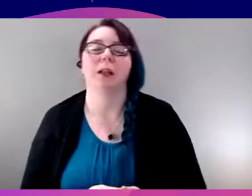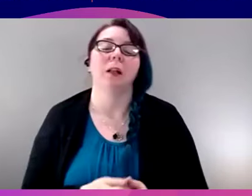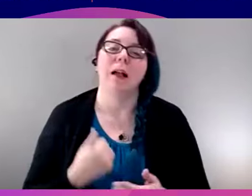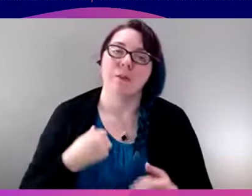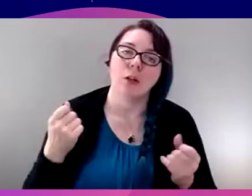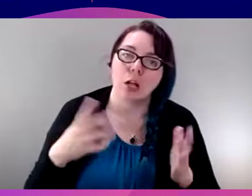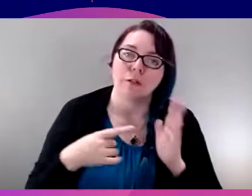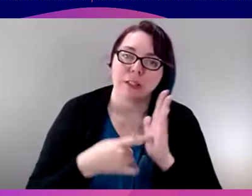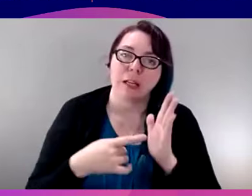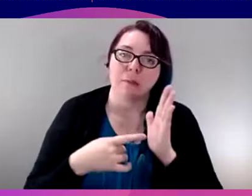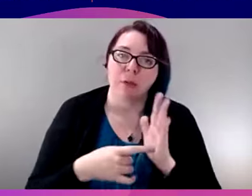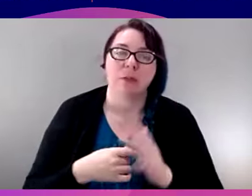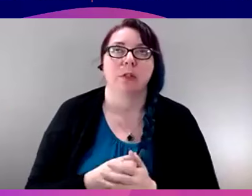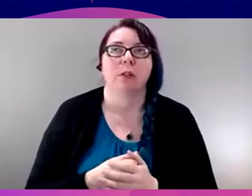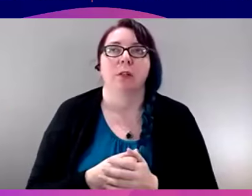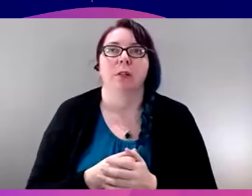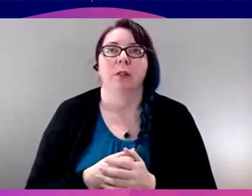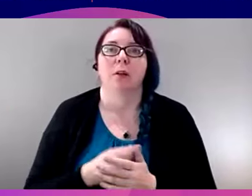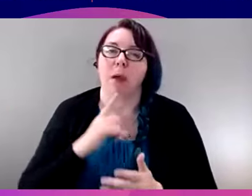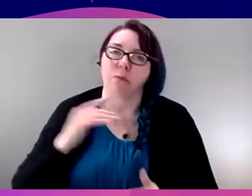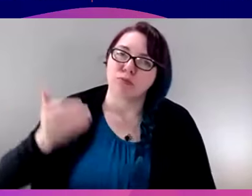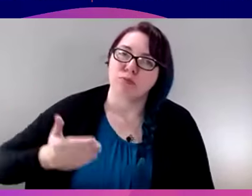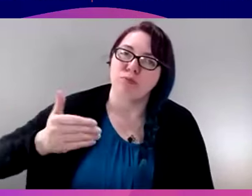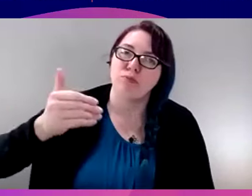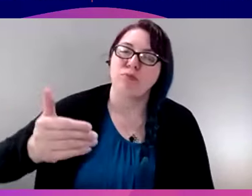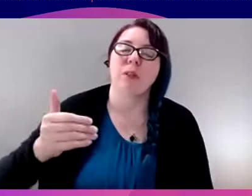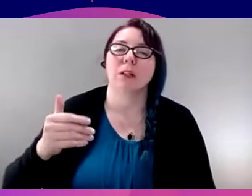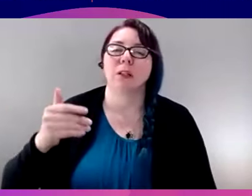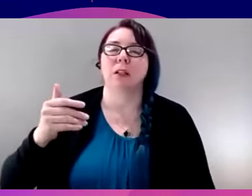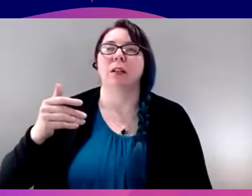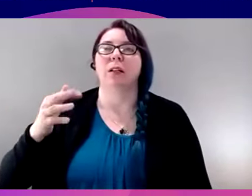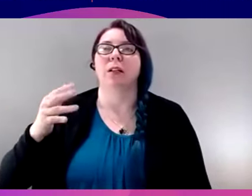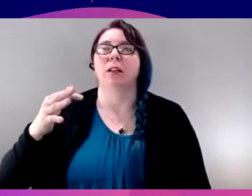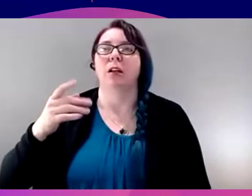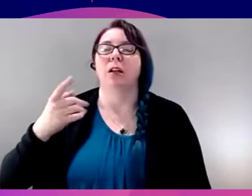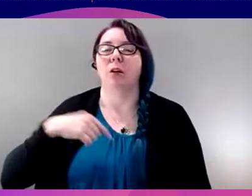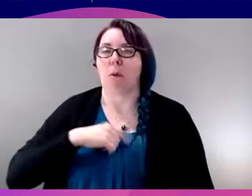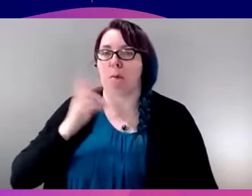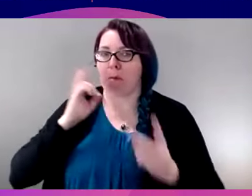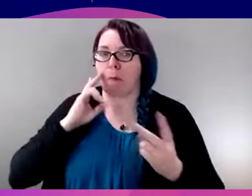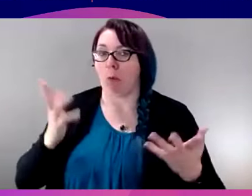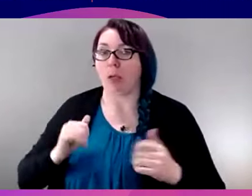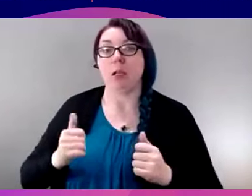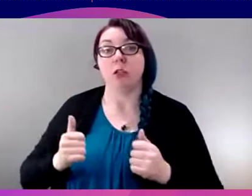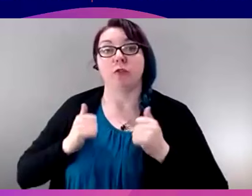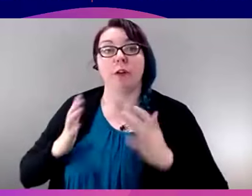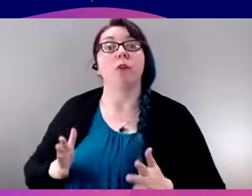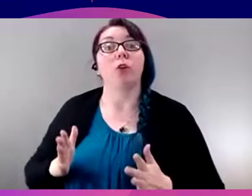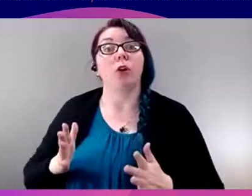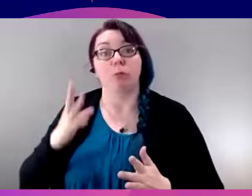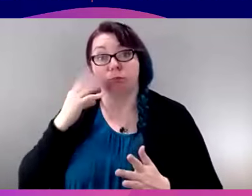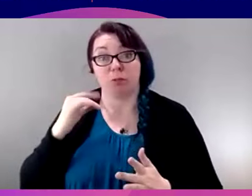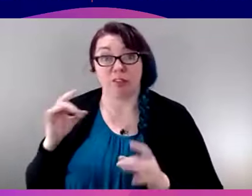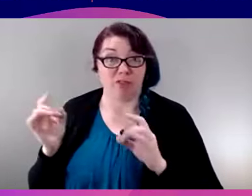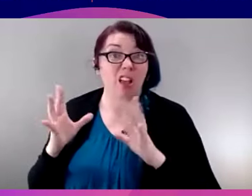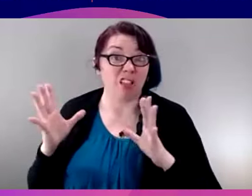examples, but oftentimes what we're hearing specifically in the context of gender-based violence is that while the survivor is experiencing violence in their